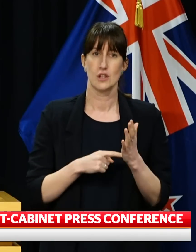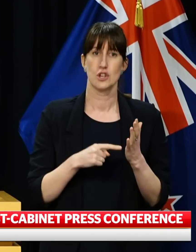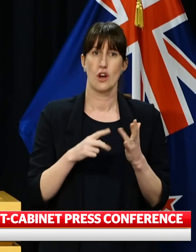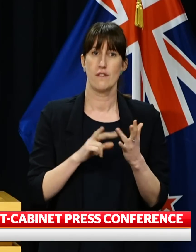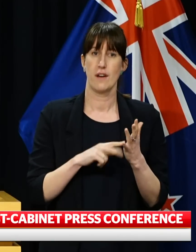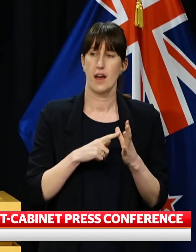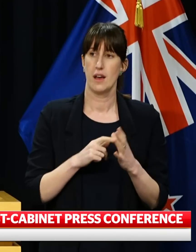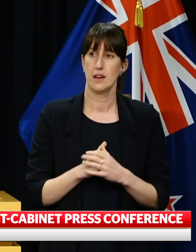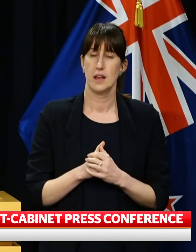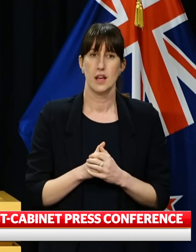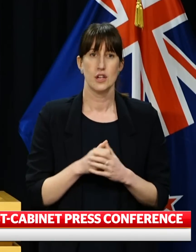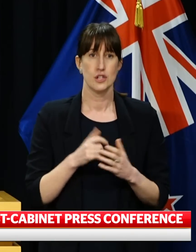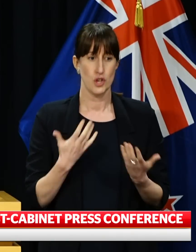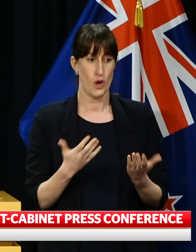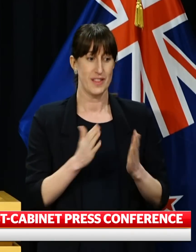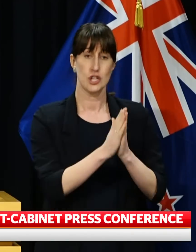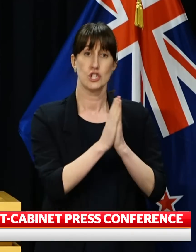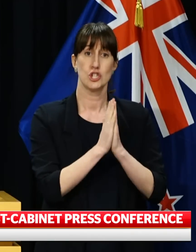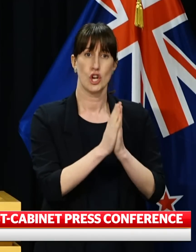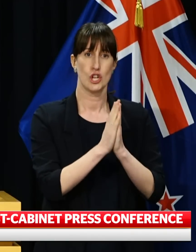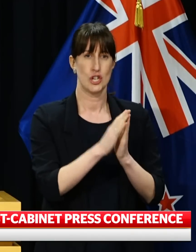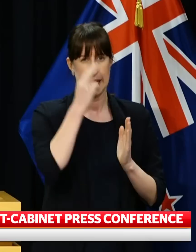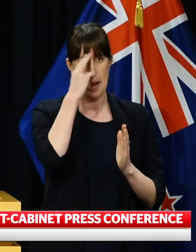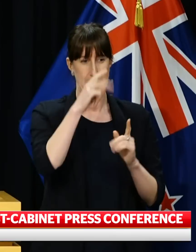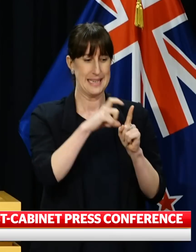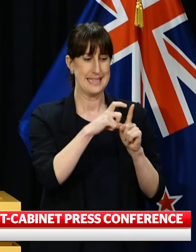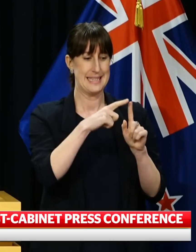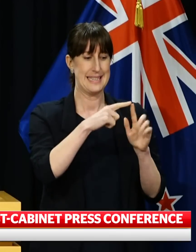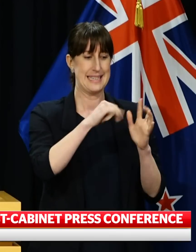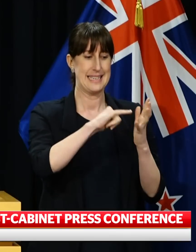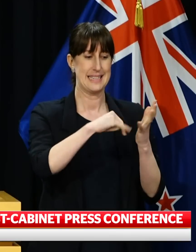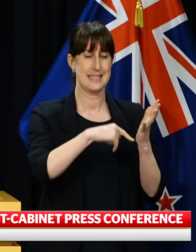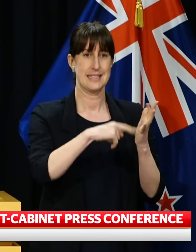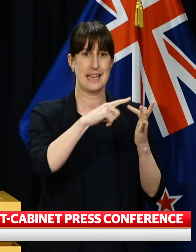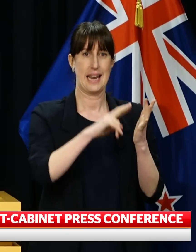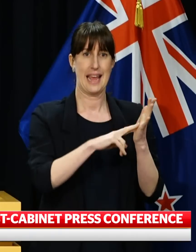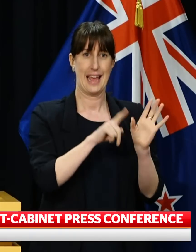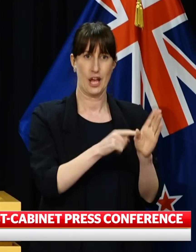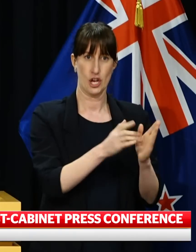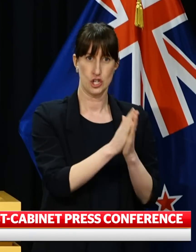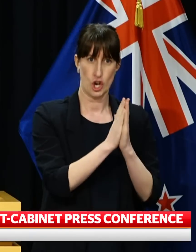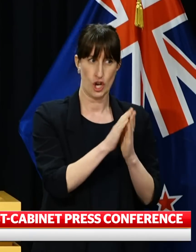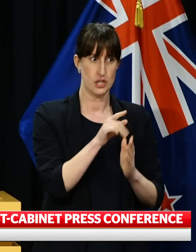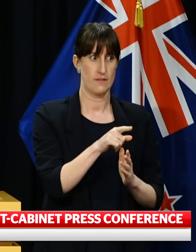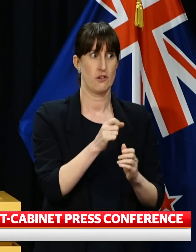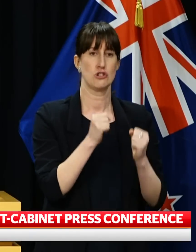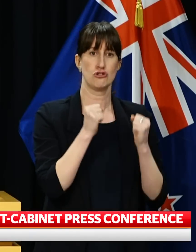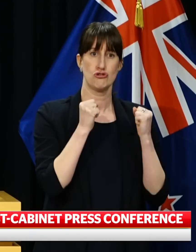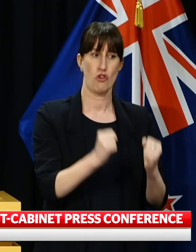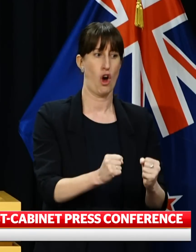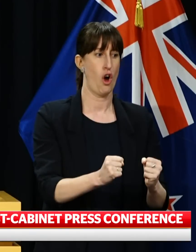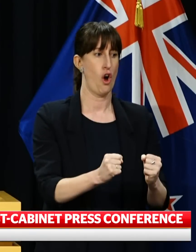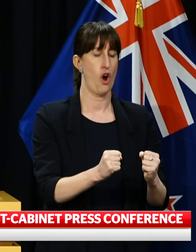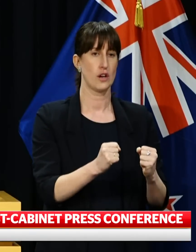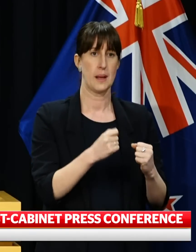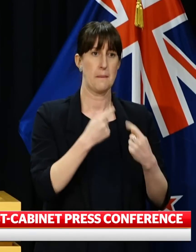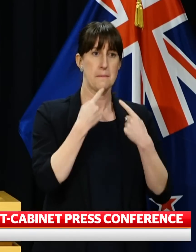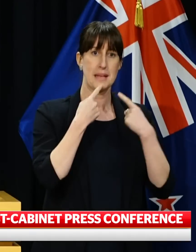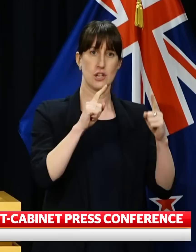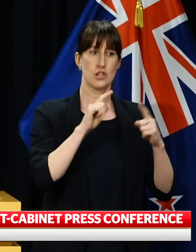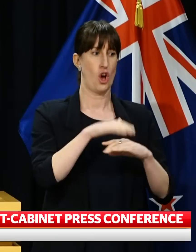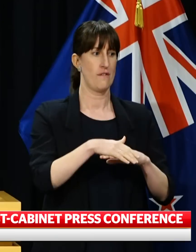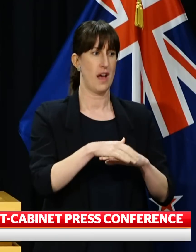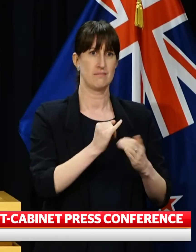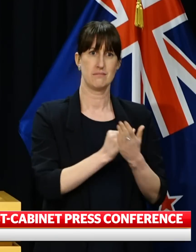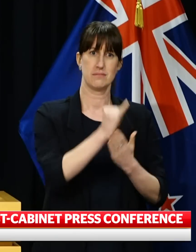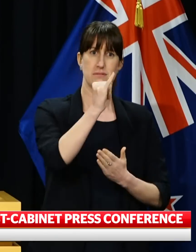like Destiny's Church and the people that are probably bearing more of the brunt of the stigma, that there's really strong anti-trans messaging this election campaign. Are you concerned